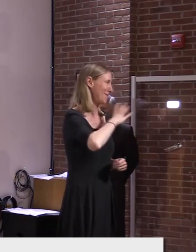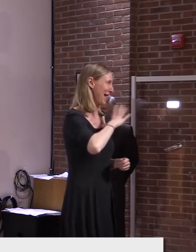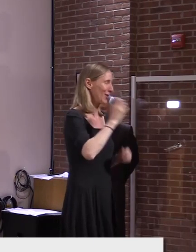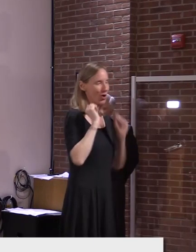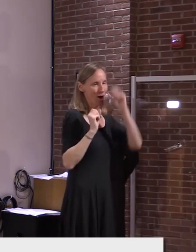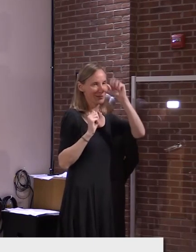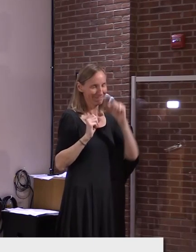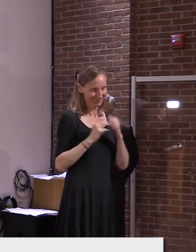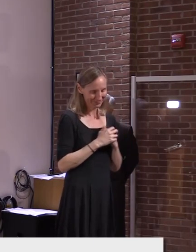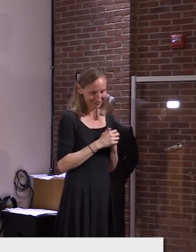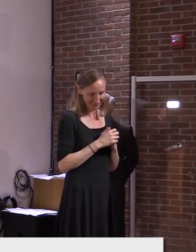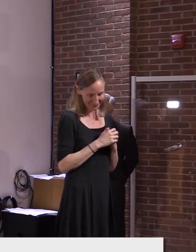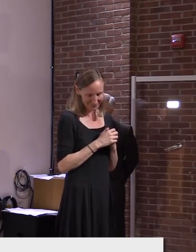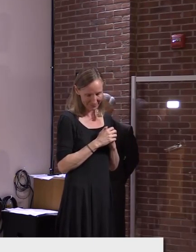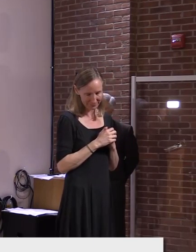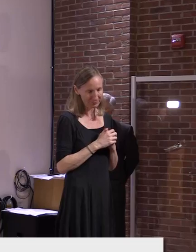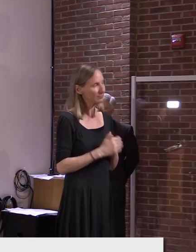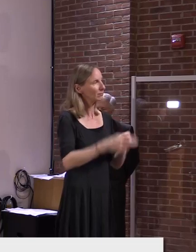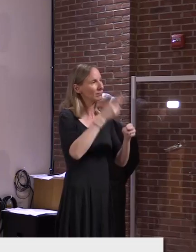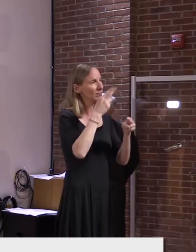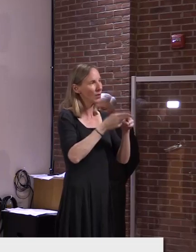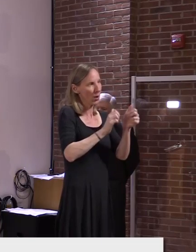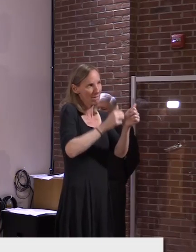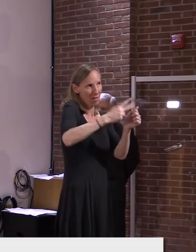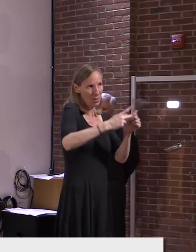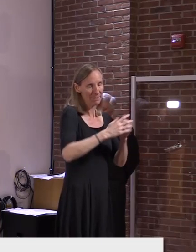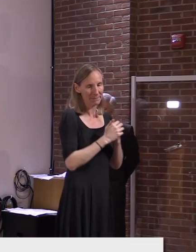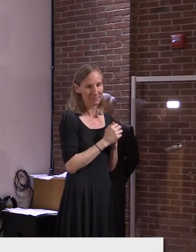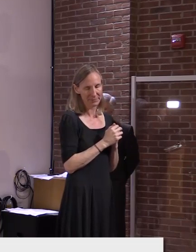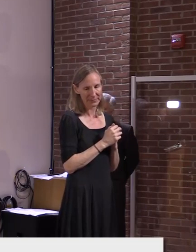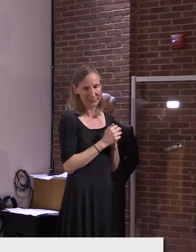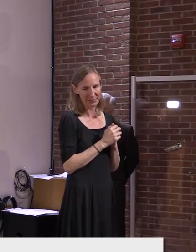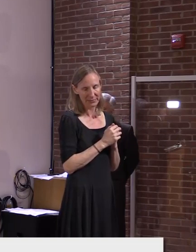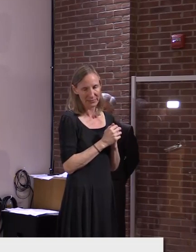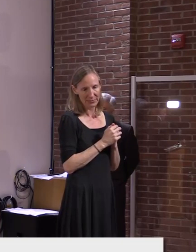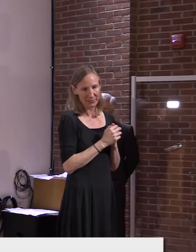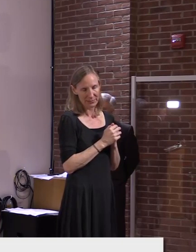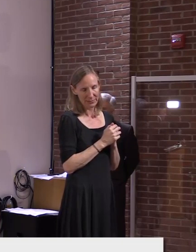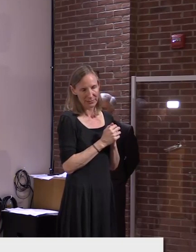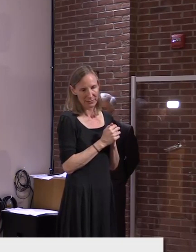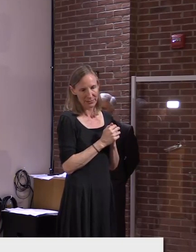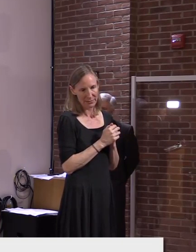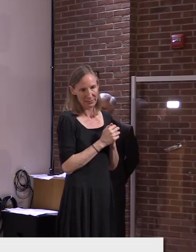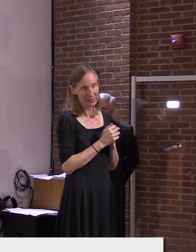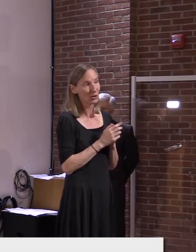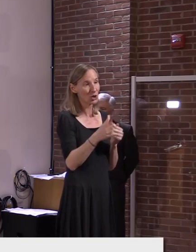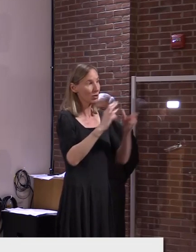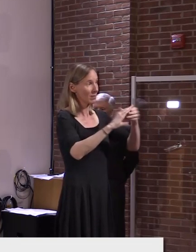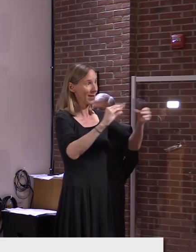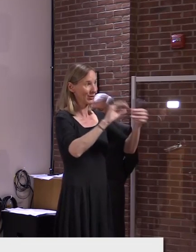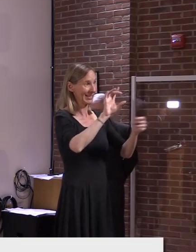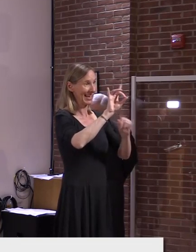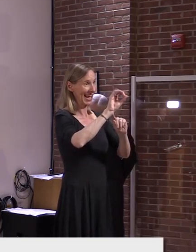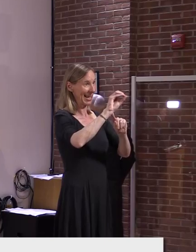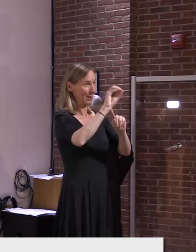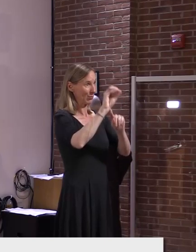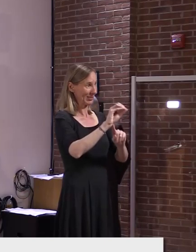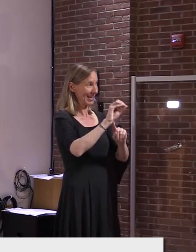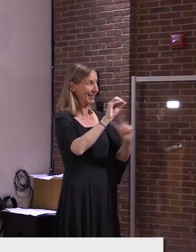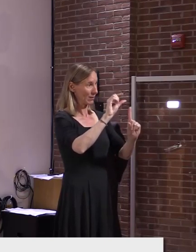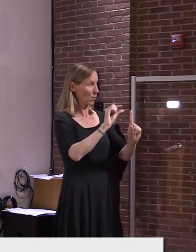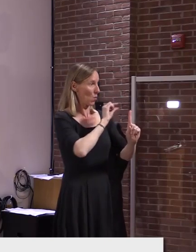Awesome. Governor, just a quick follow-up. You mentioned that when we get to 80% of